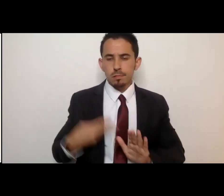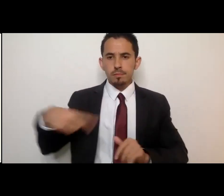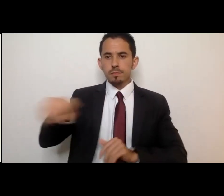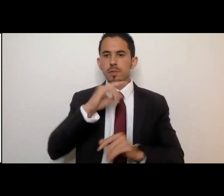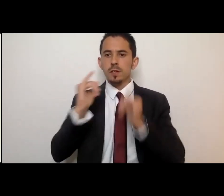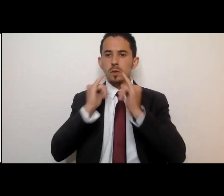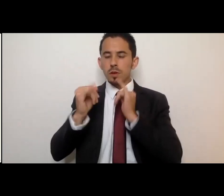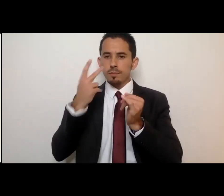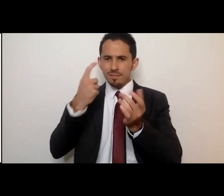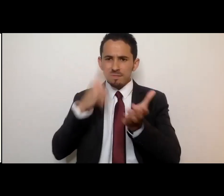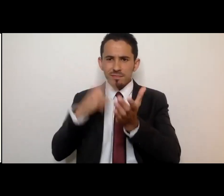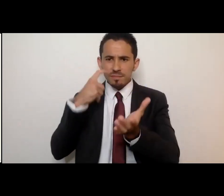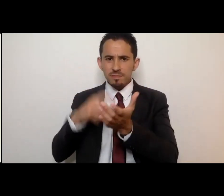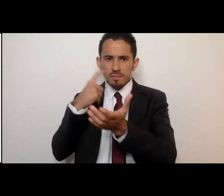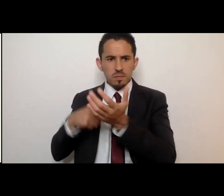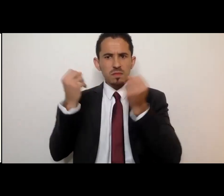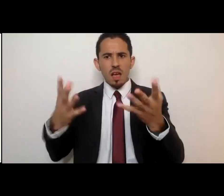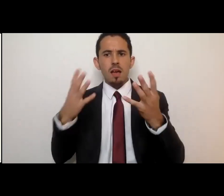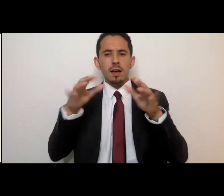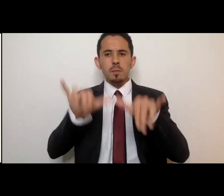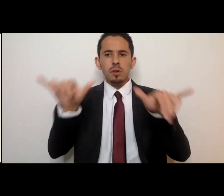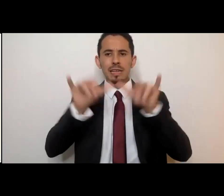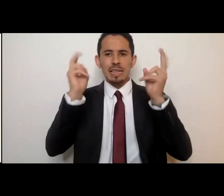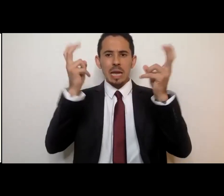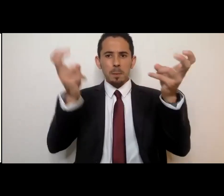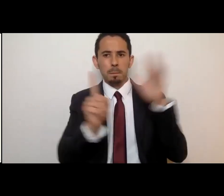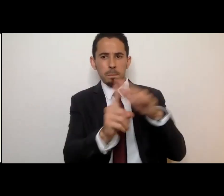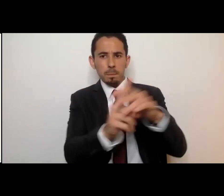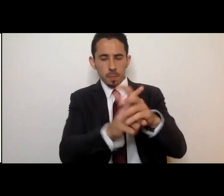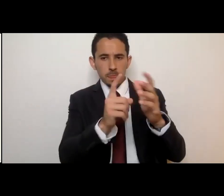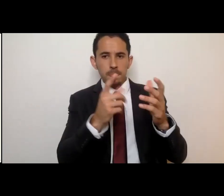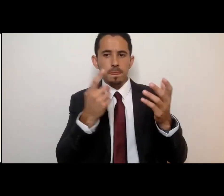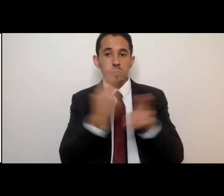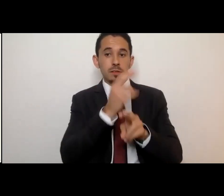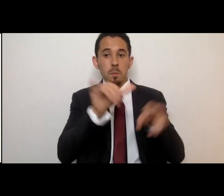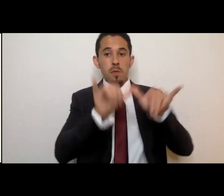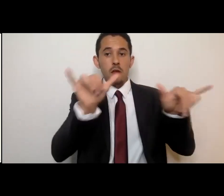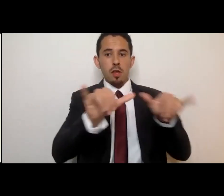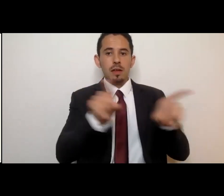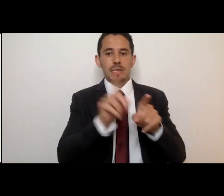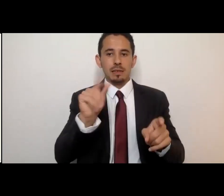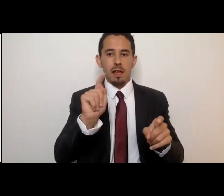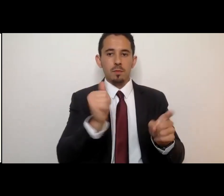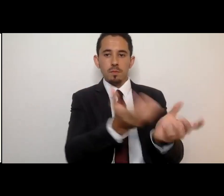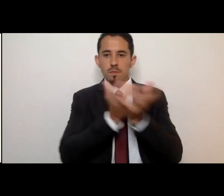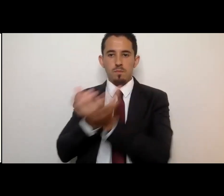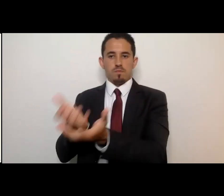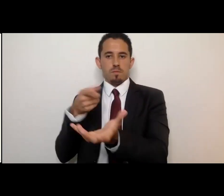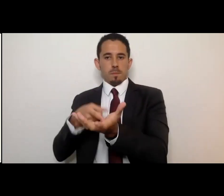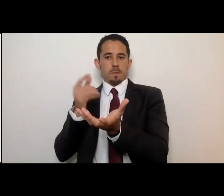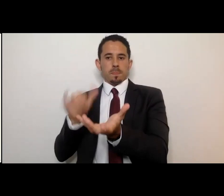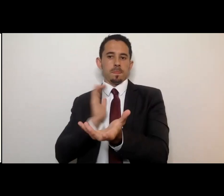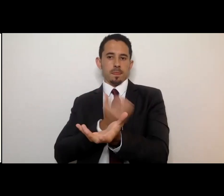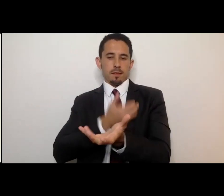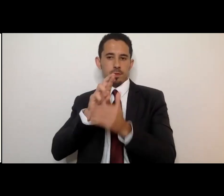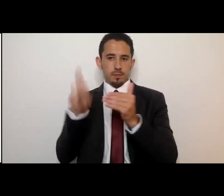together became the code book, which helped us identify what are the patterns and themes throughout the interviews.